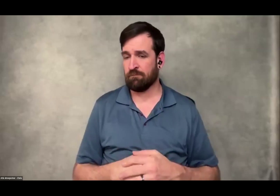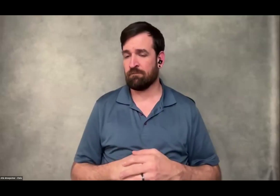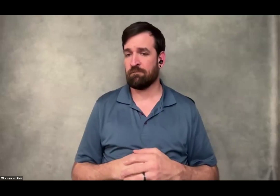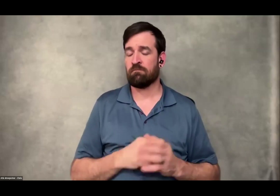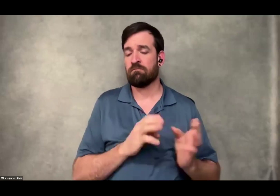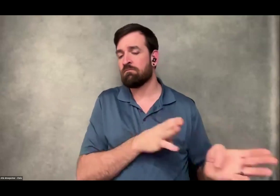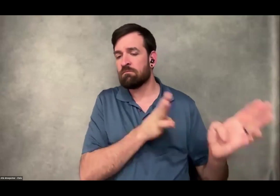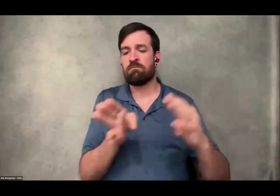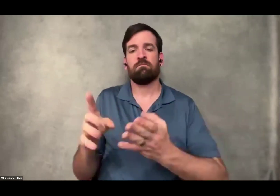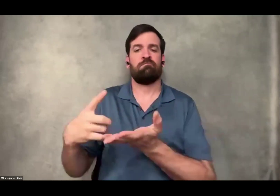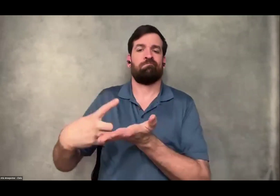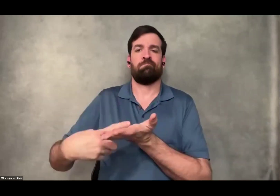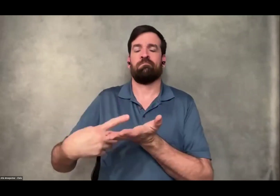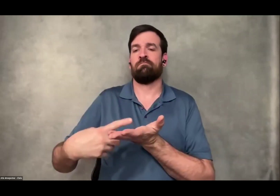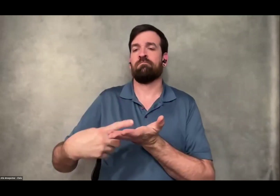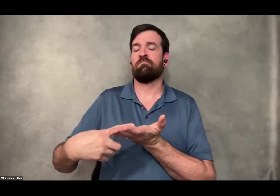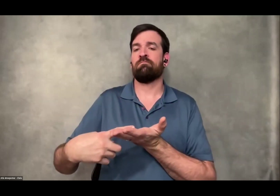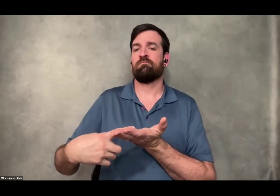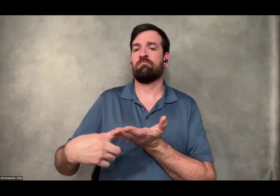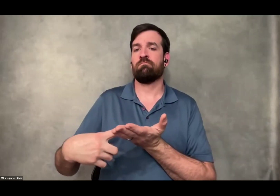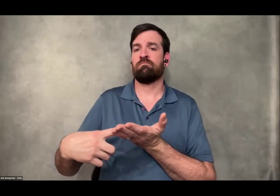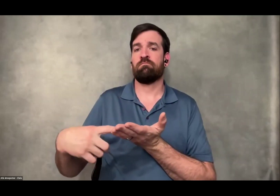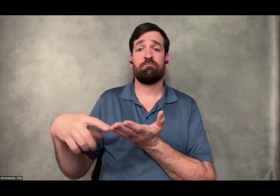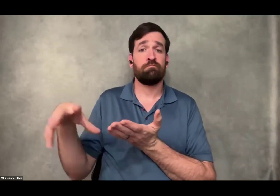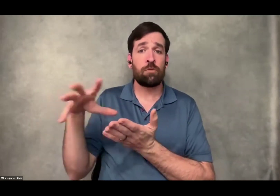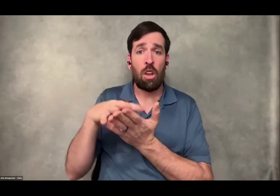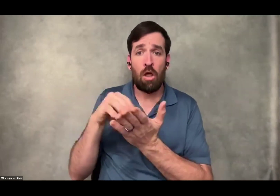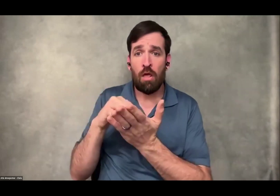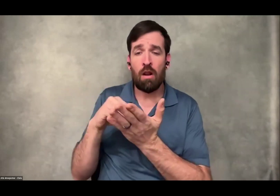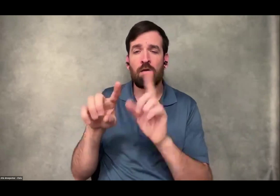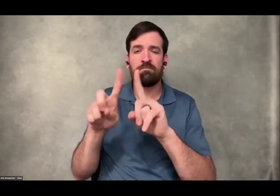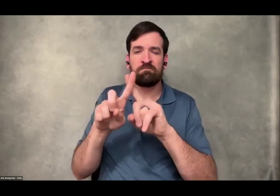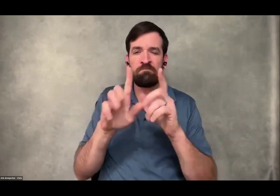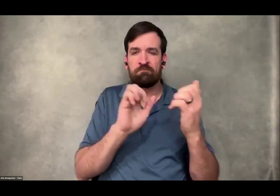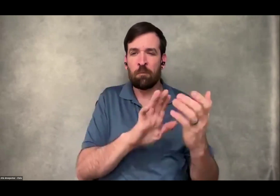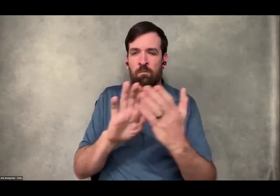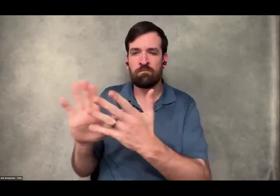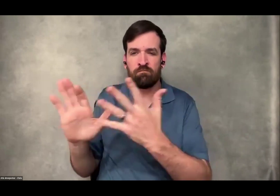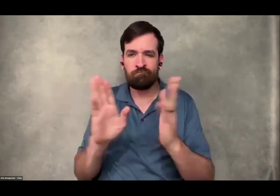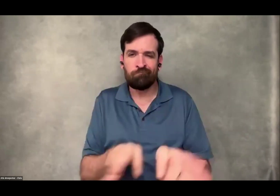Then we talked about learning, so different strategies for learning